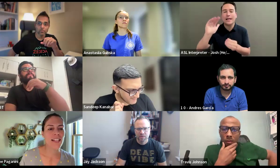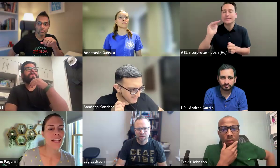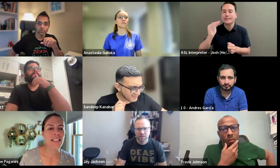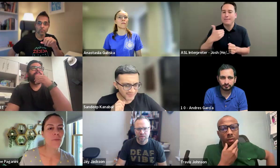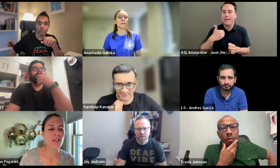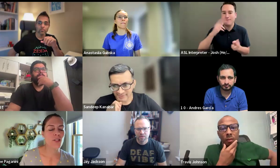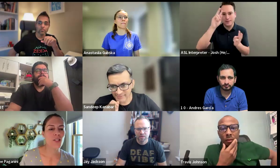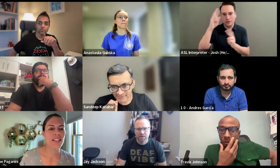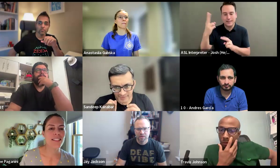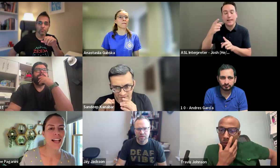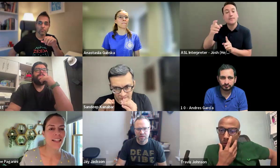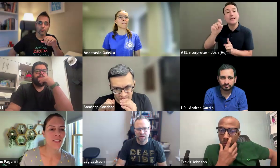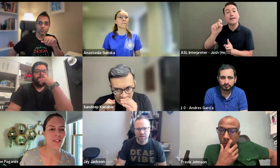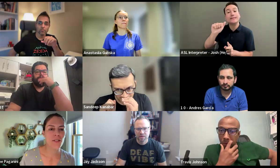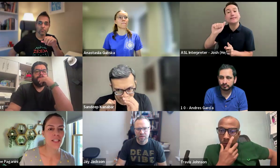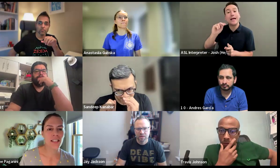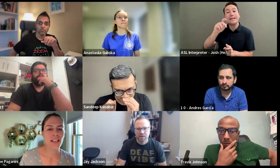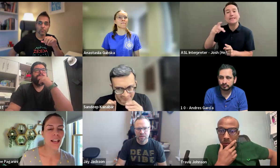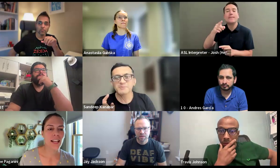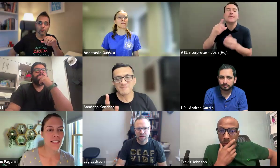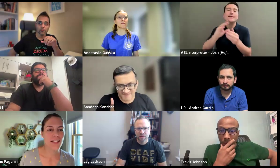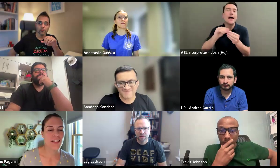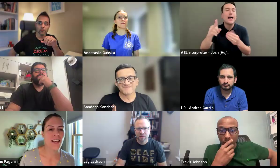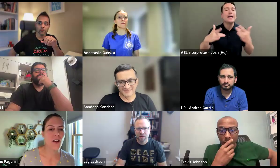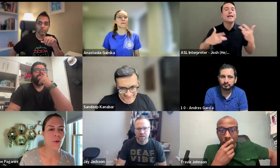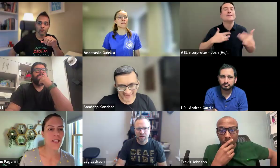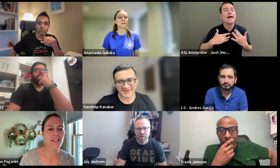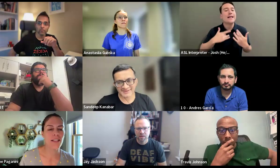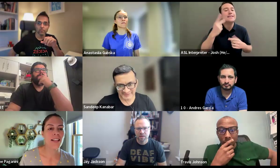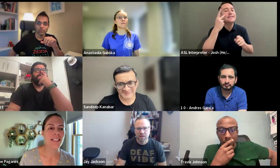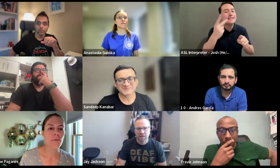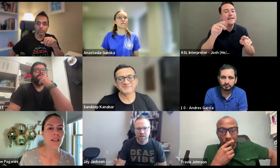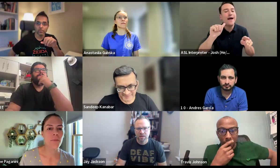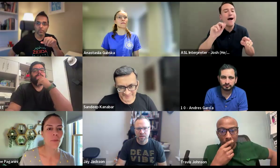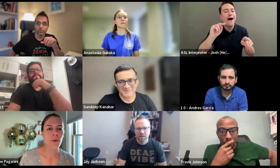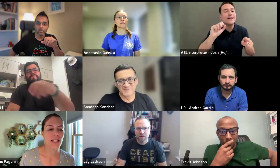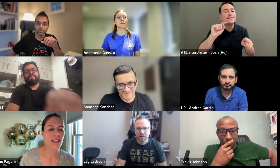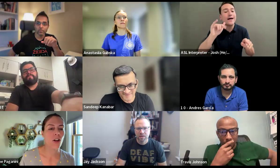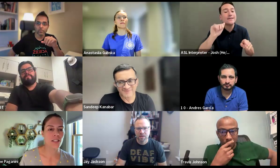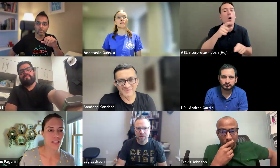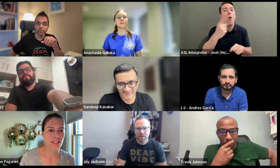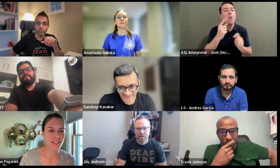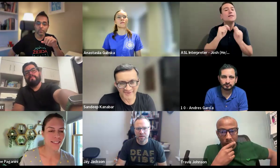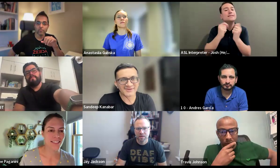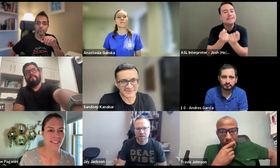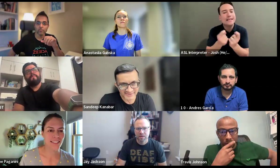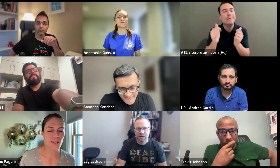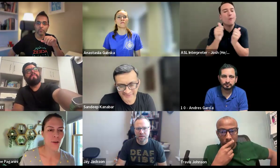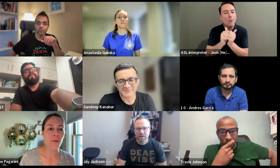misunderstanding. Sandeep was just excited to see Anastasia always teaming up with Costas. So that